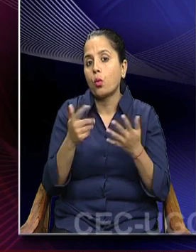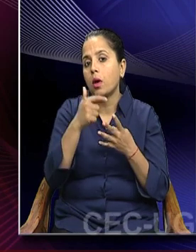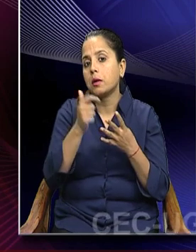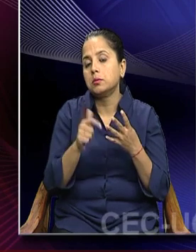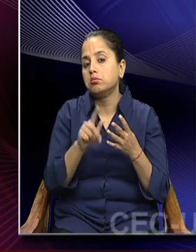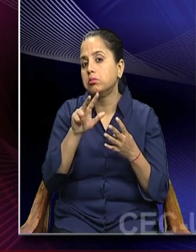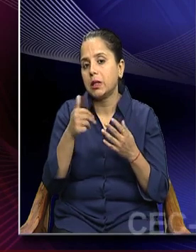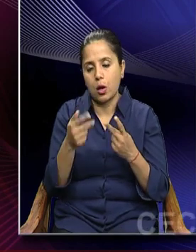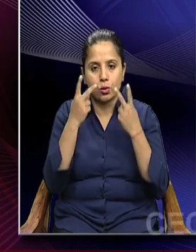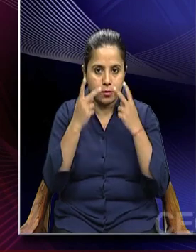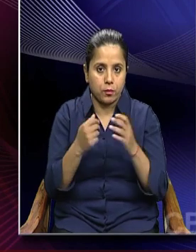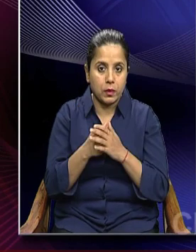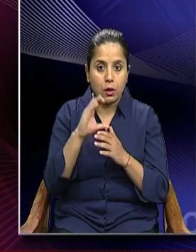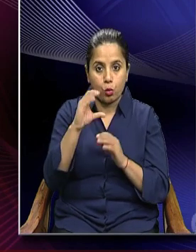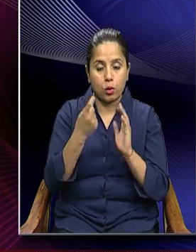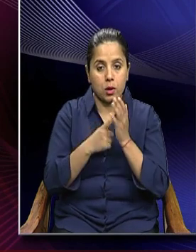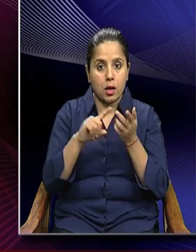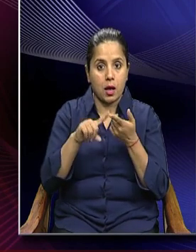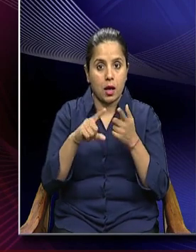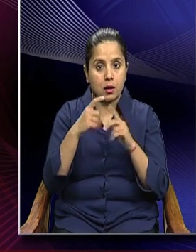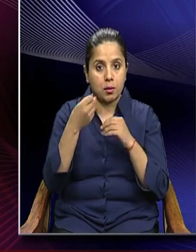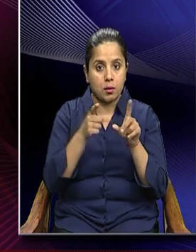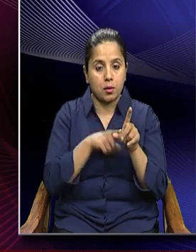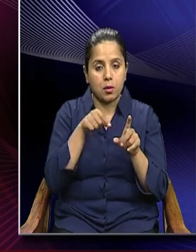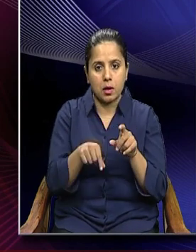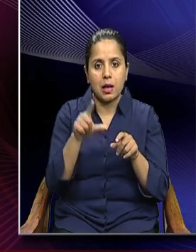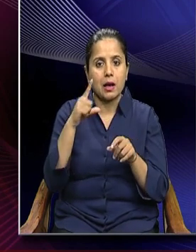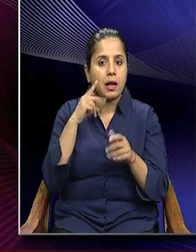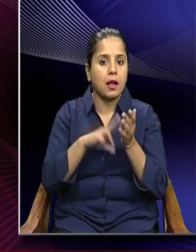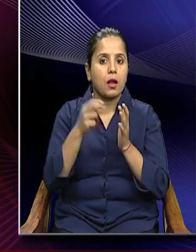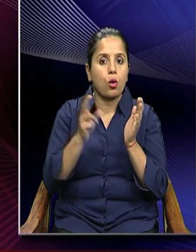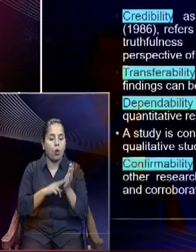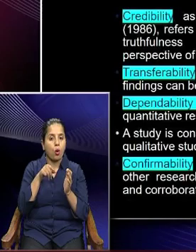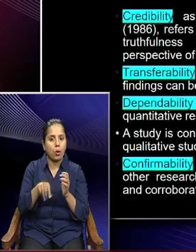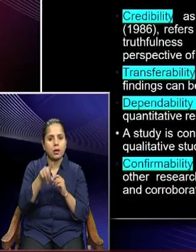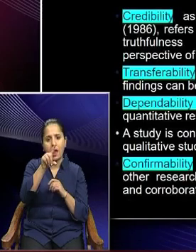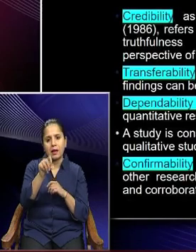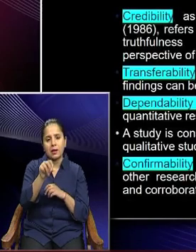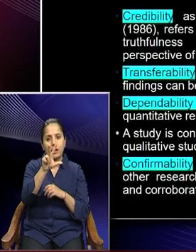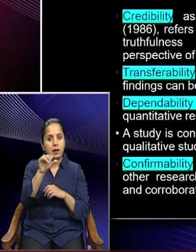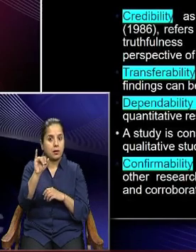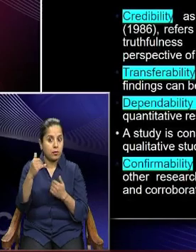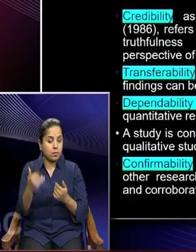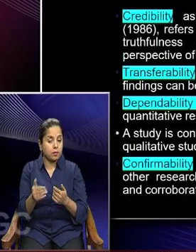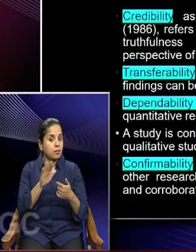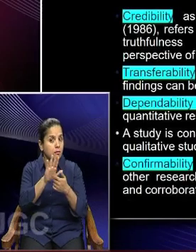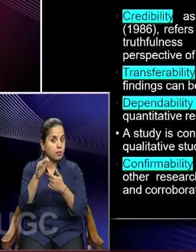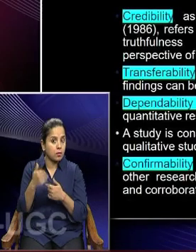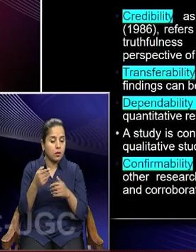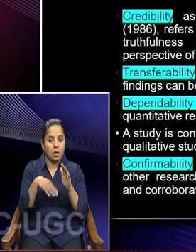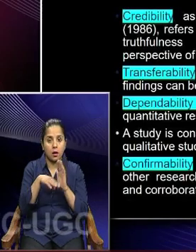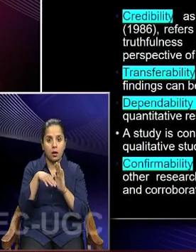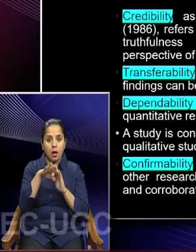for. Credibility, as defined by Lincoln in Cuba in 1986, refers to the level